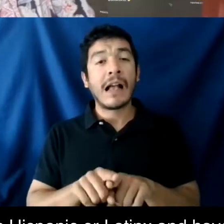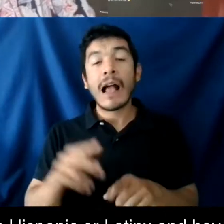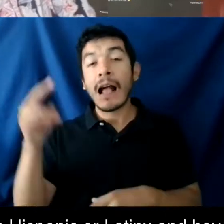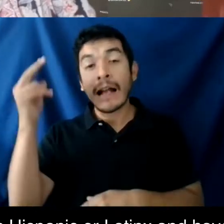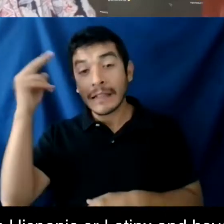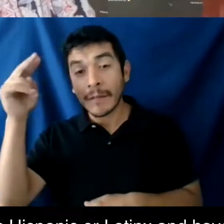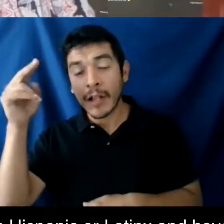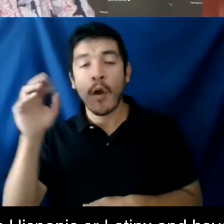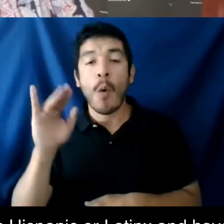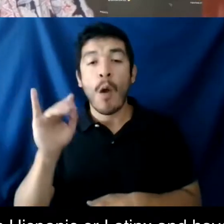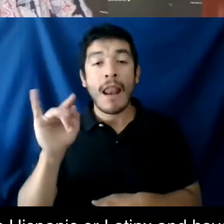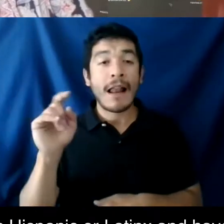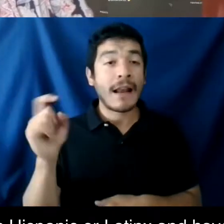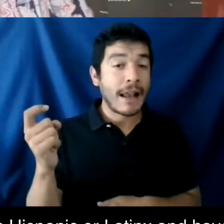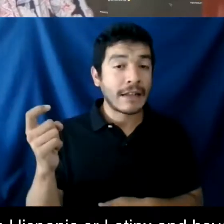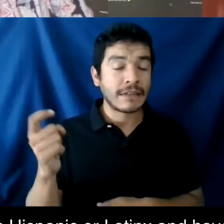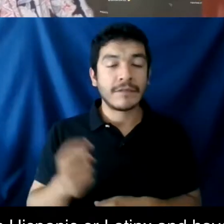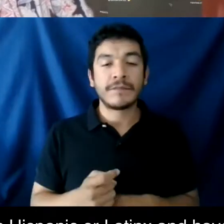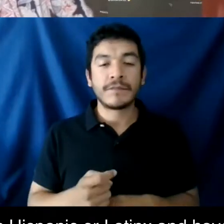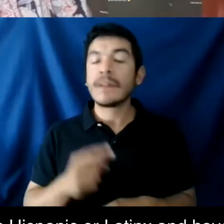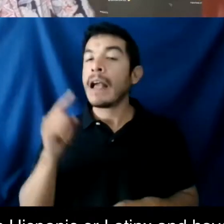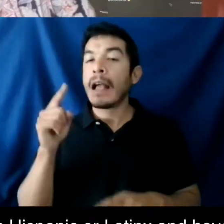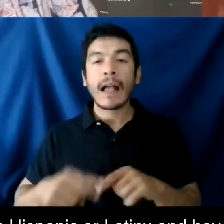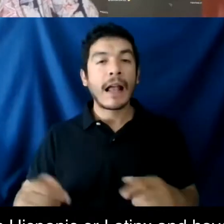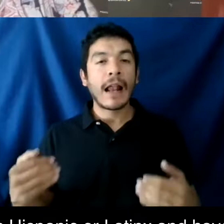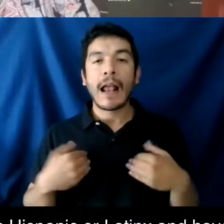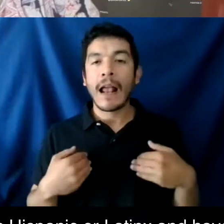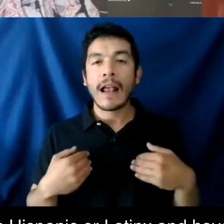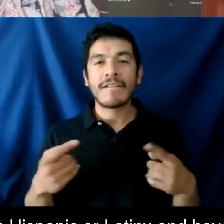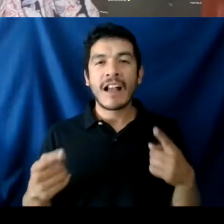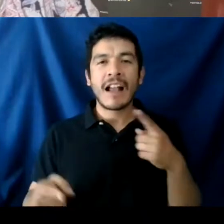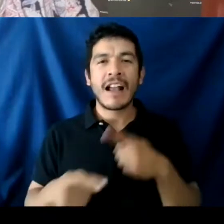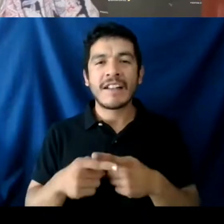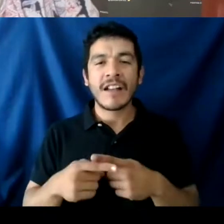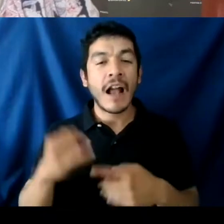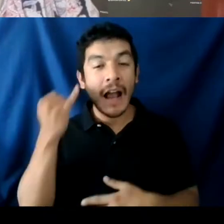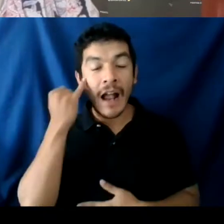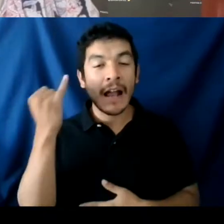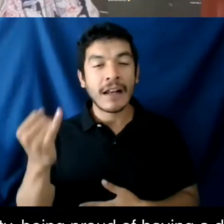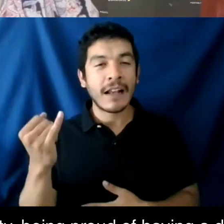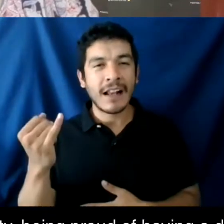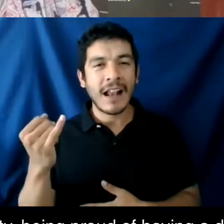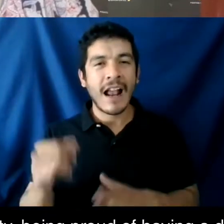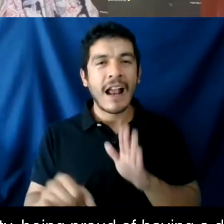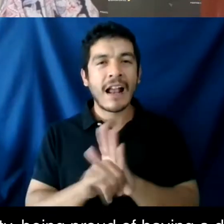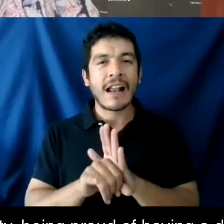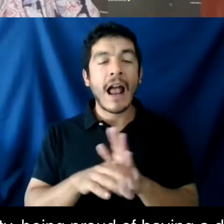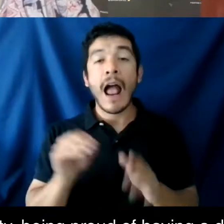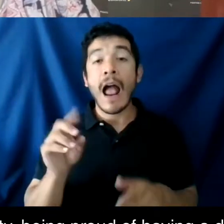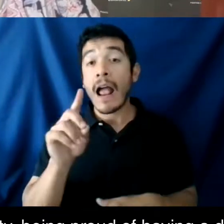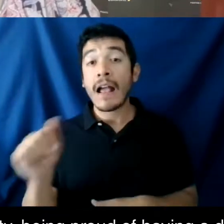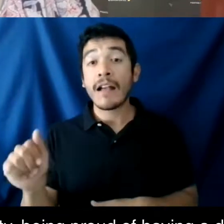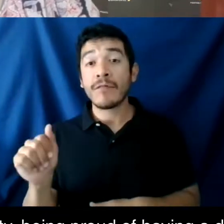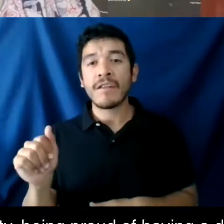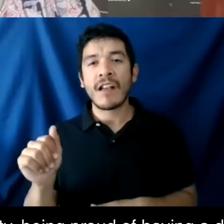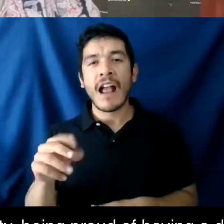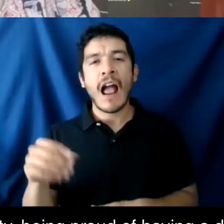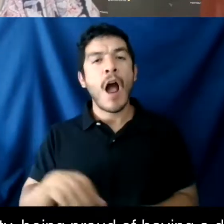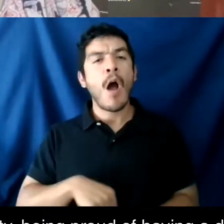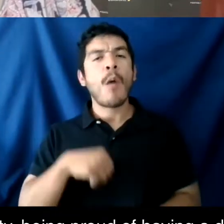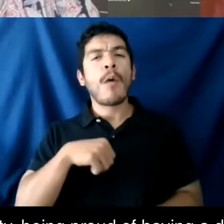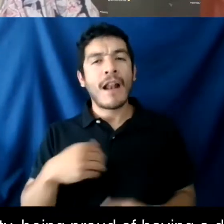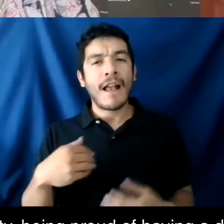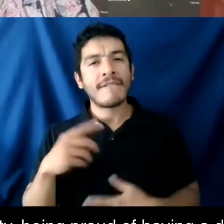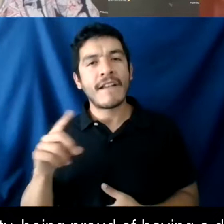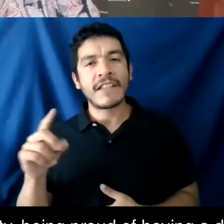or Latinx and have the intersectional identity of having a disability, being proud of having a